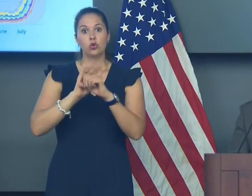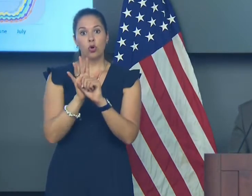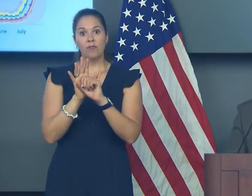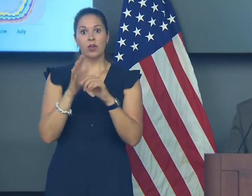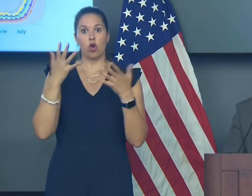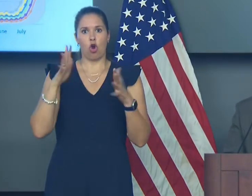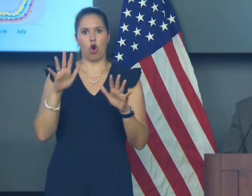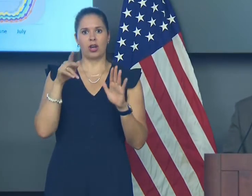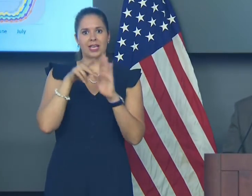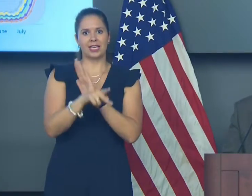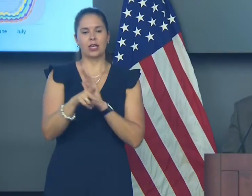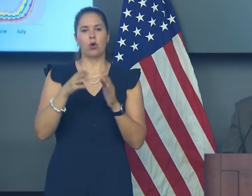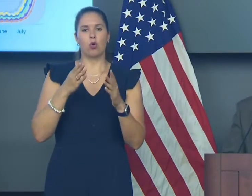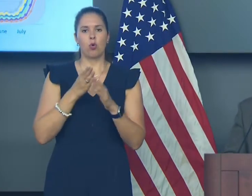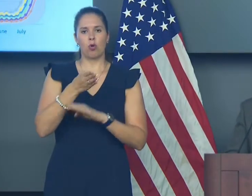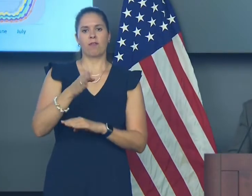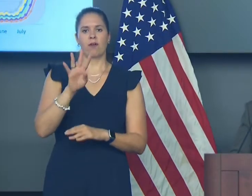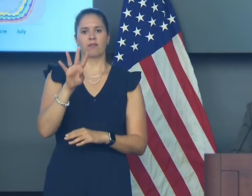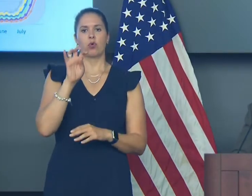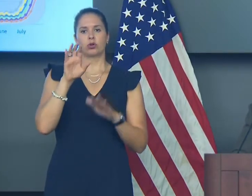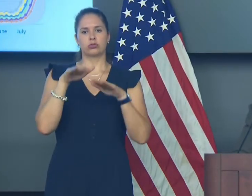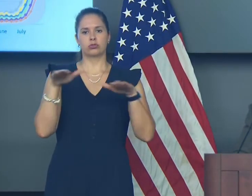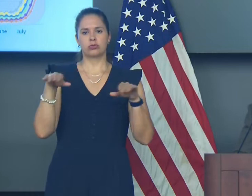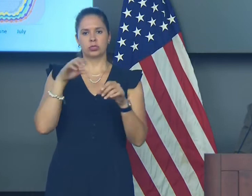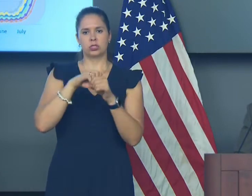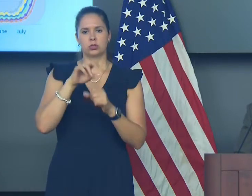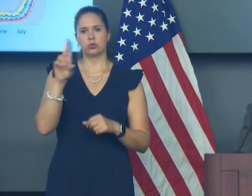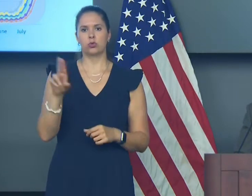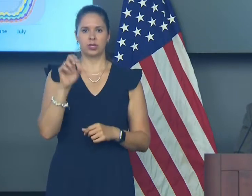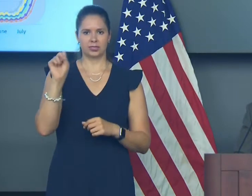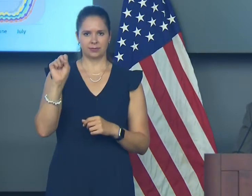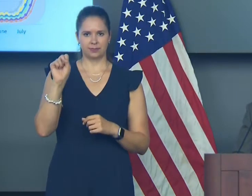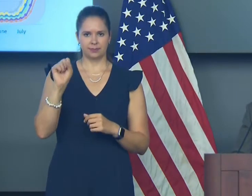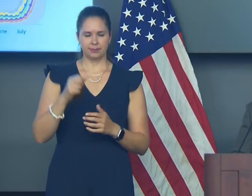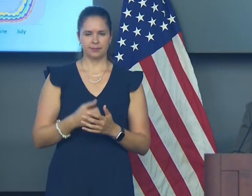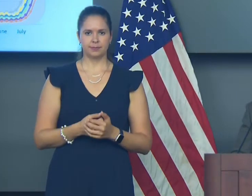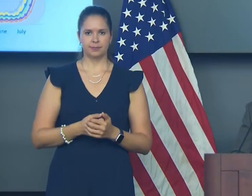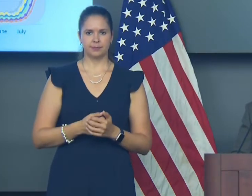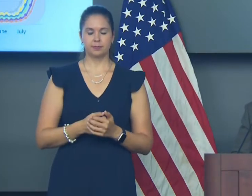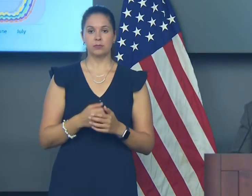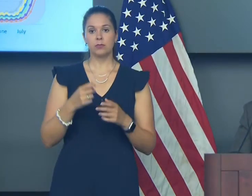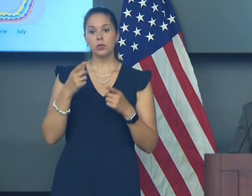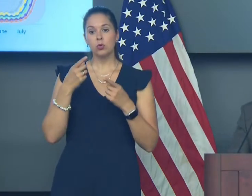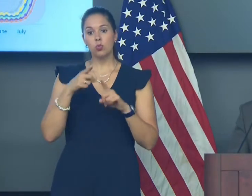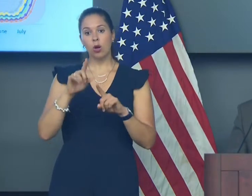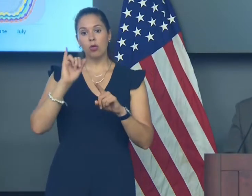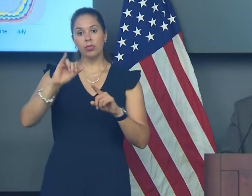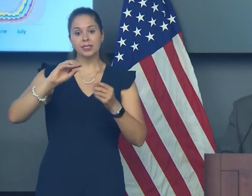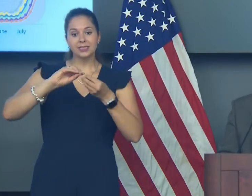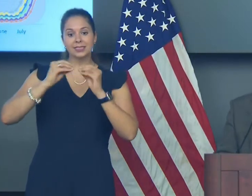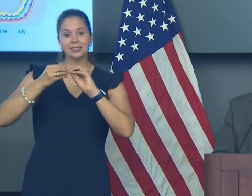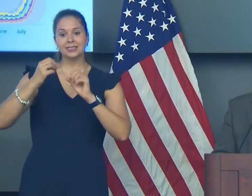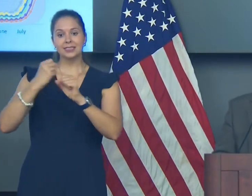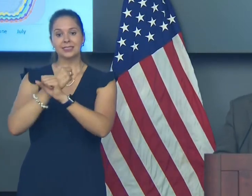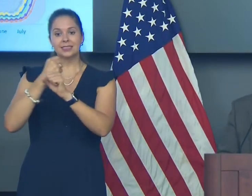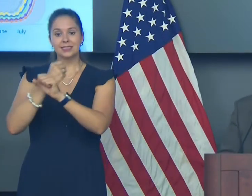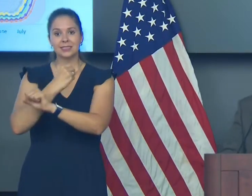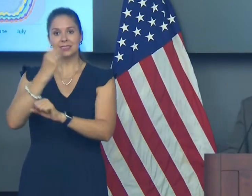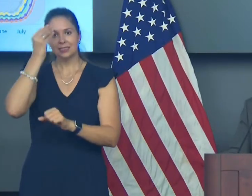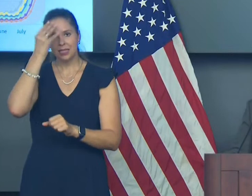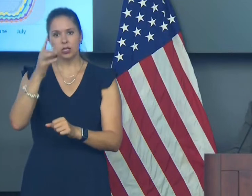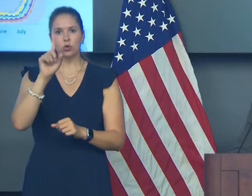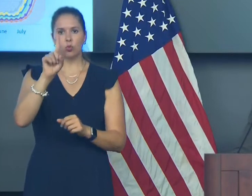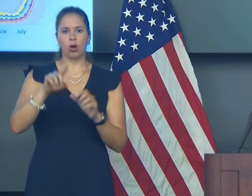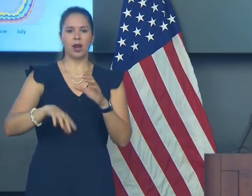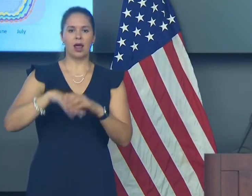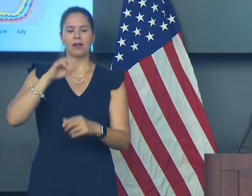virus has already killed over 400 children in the United States. And while the statistics will tell you that's a